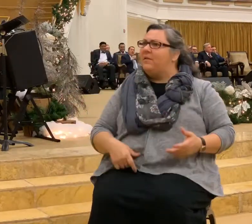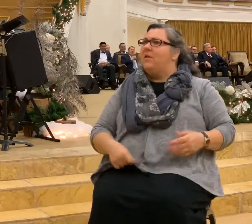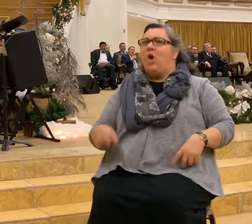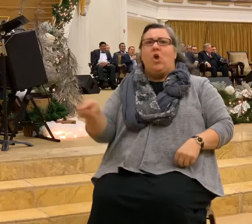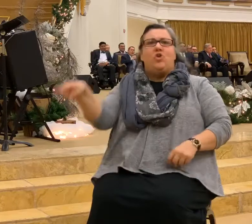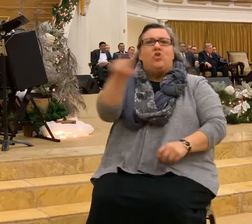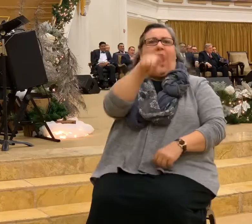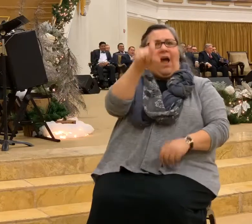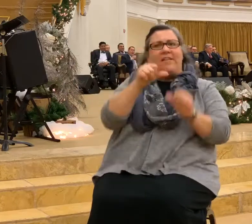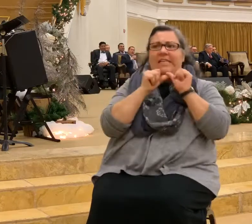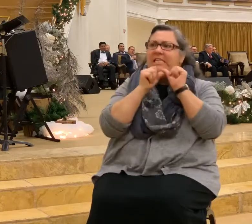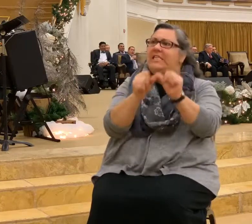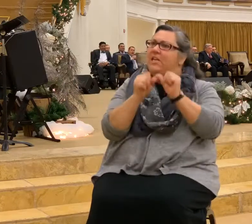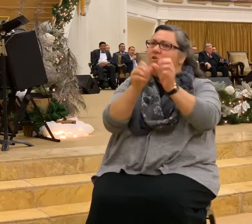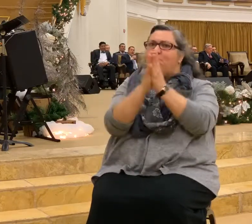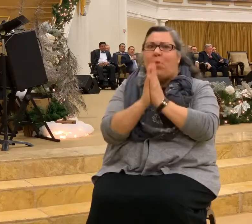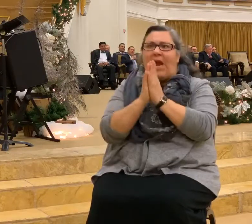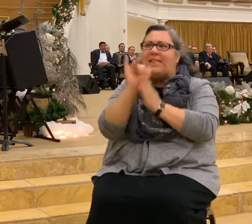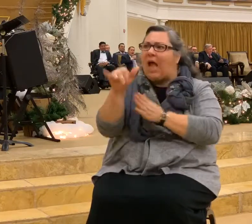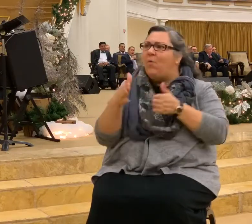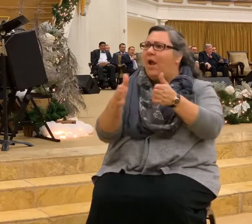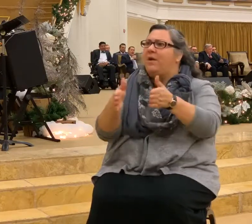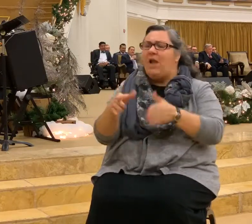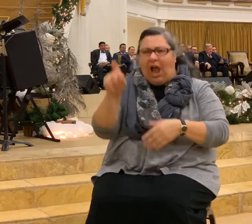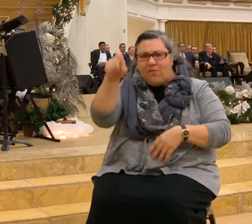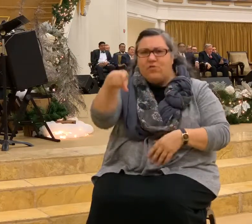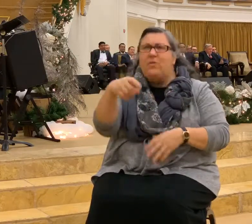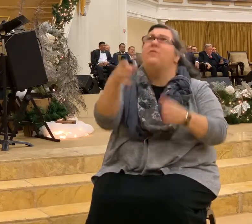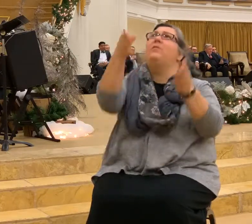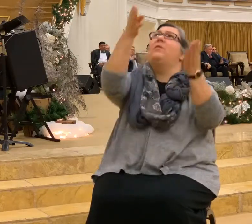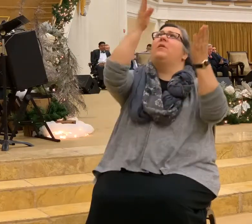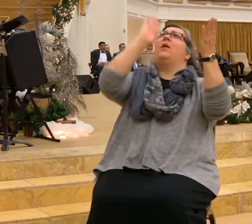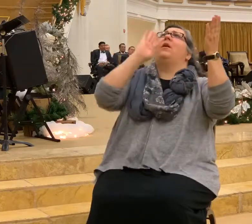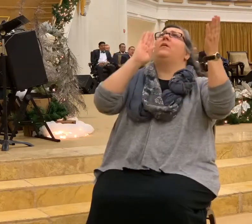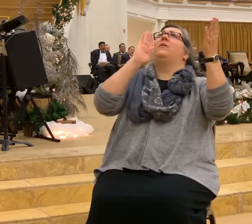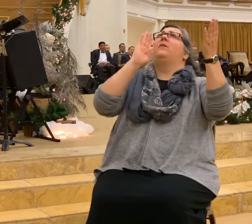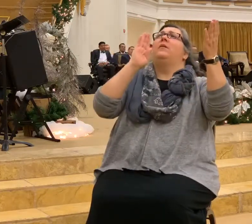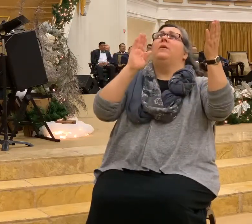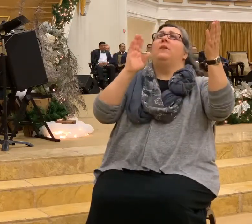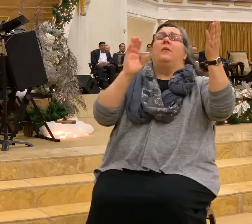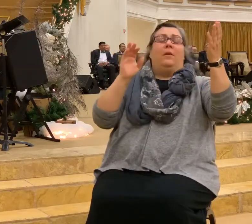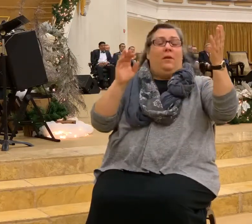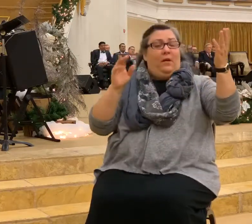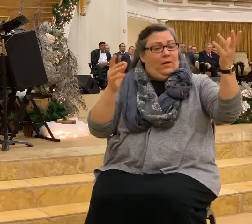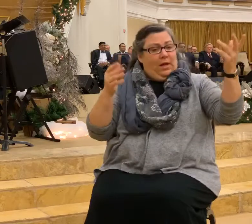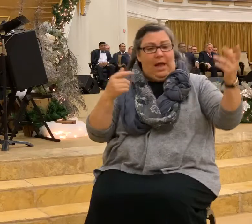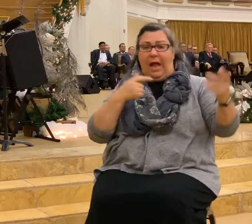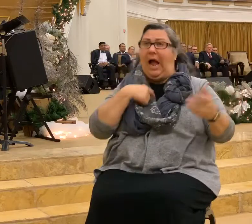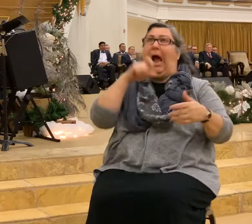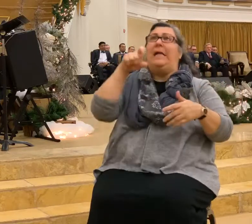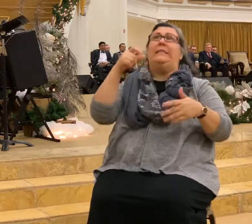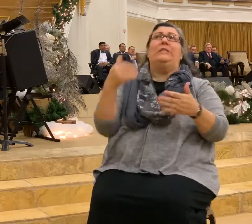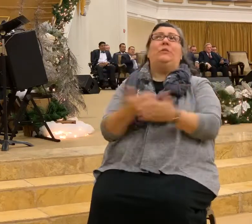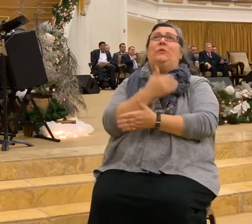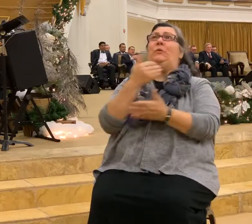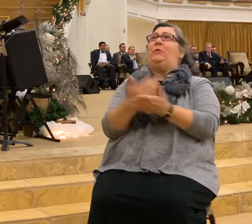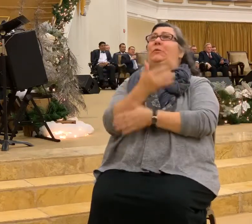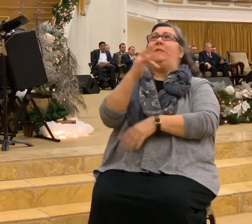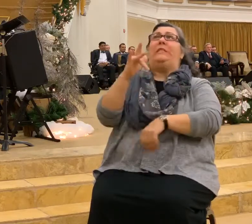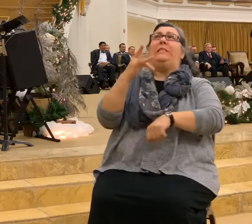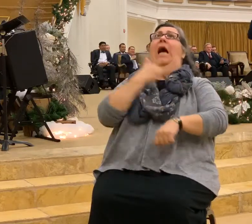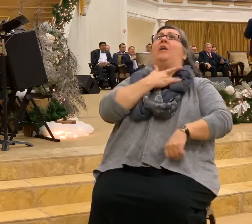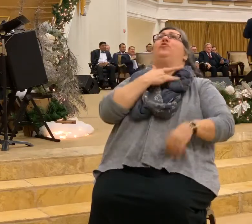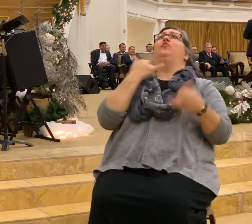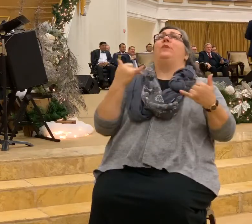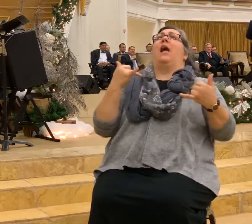You gotta keep praying that way. God, Lord, you know I need a brand new touch. Some of